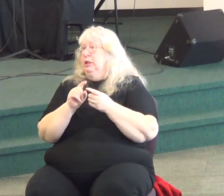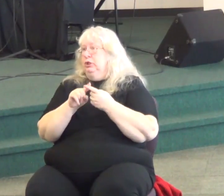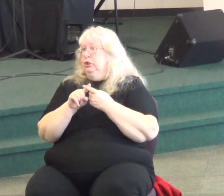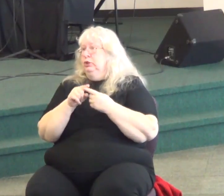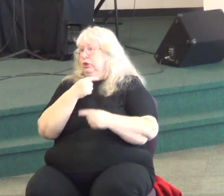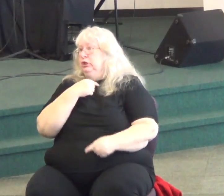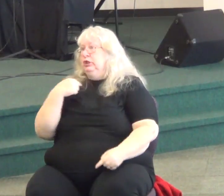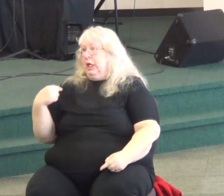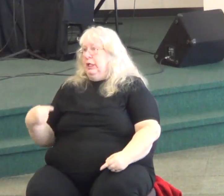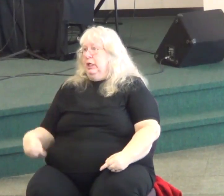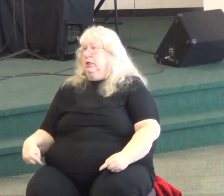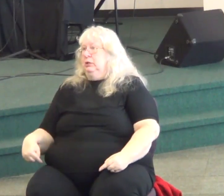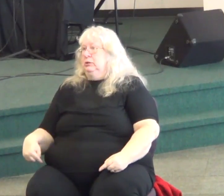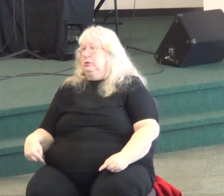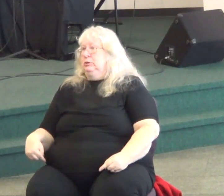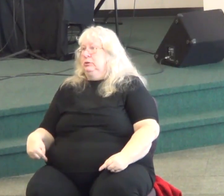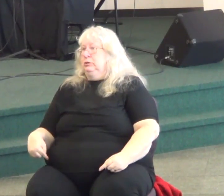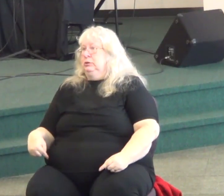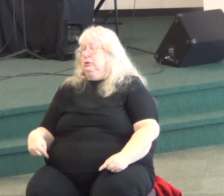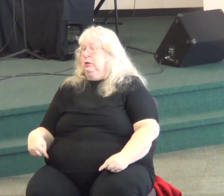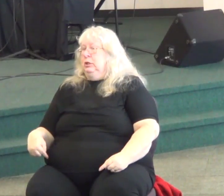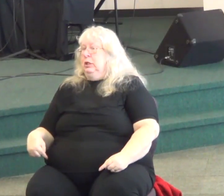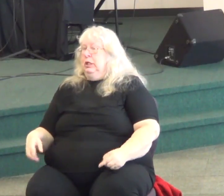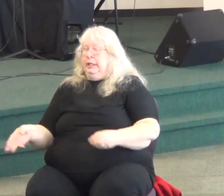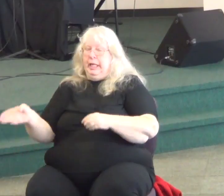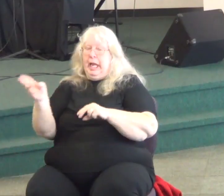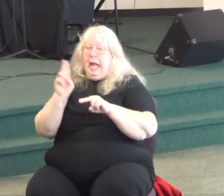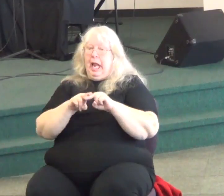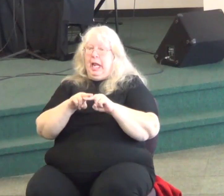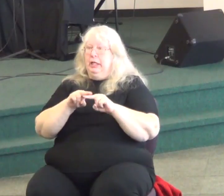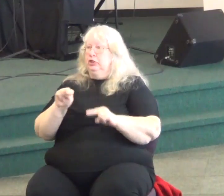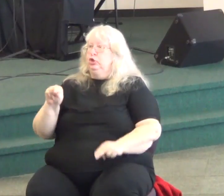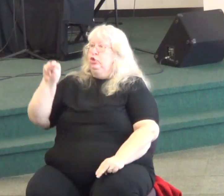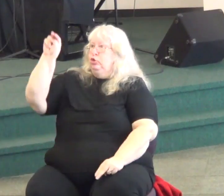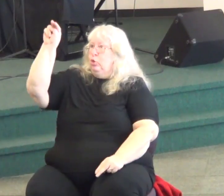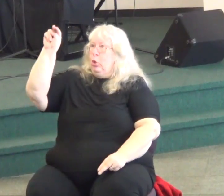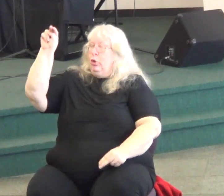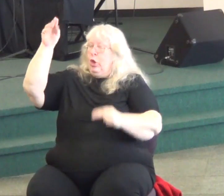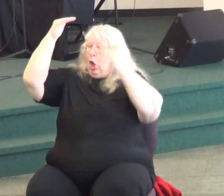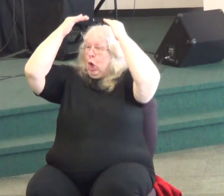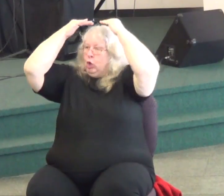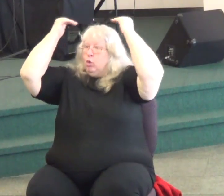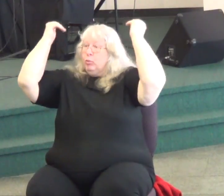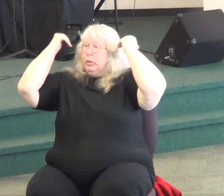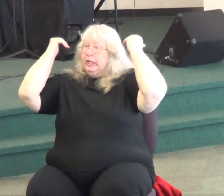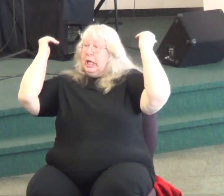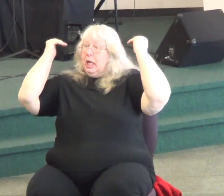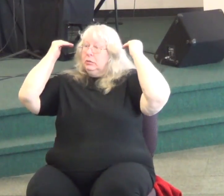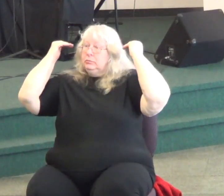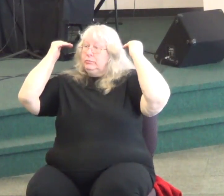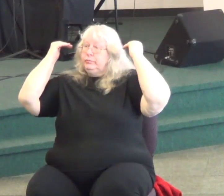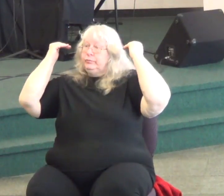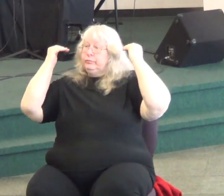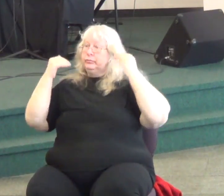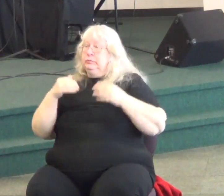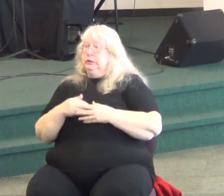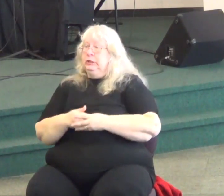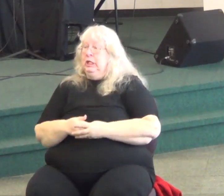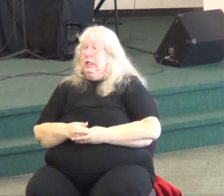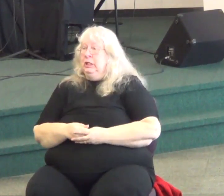Pitch old North Korea in the mix. We're worried about North Korea and their missiles. You know what? Russia is three